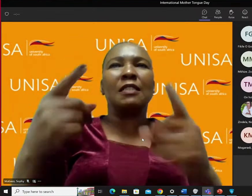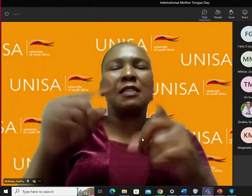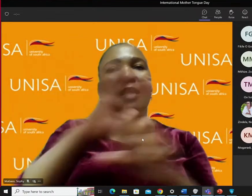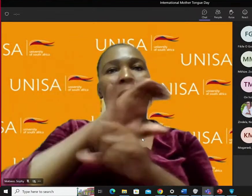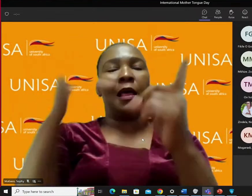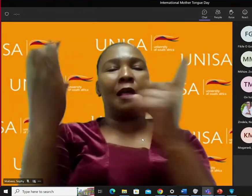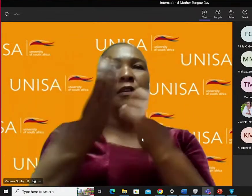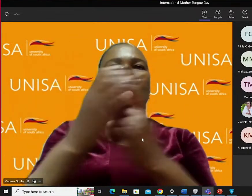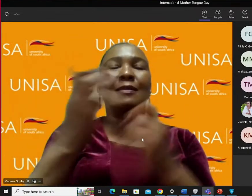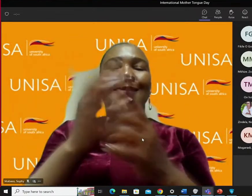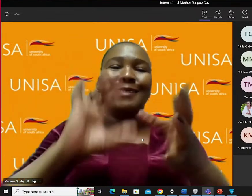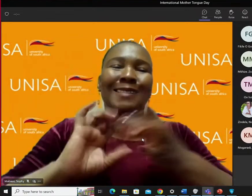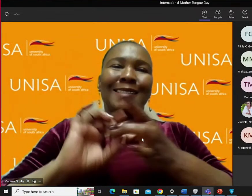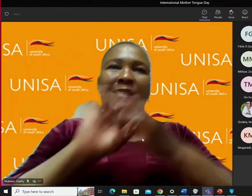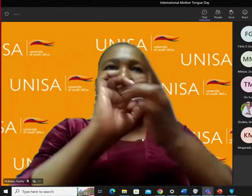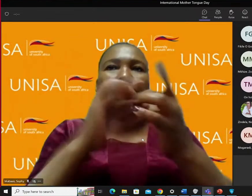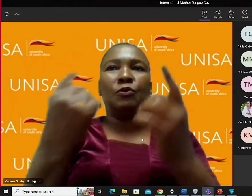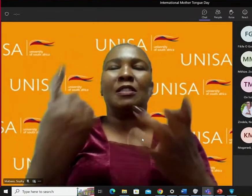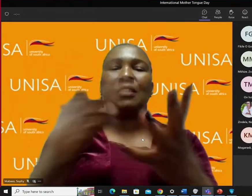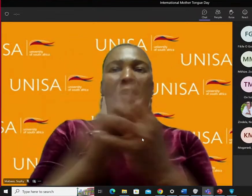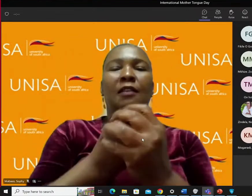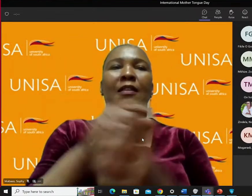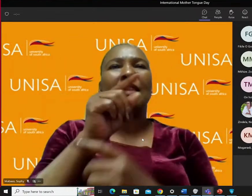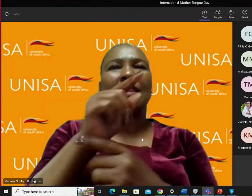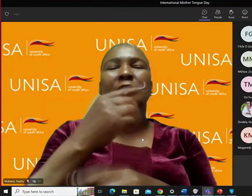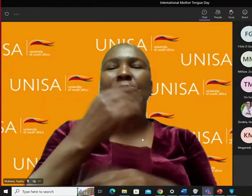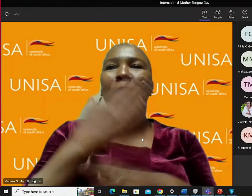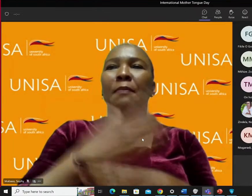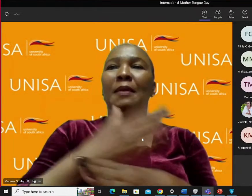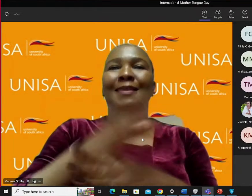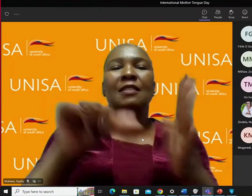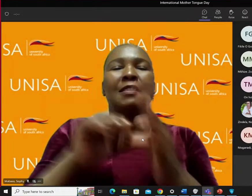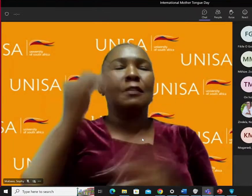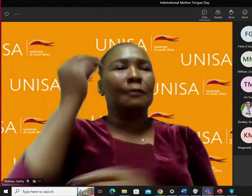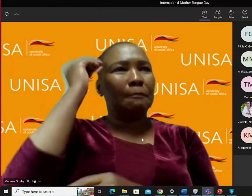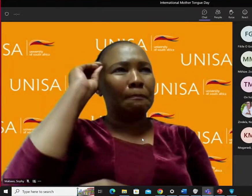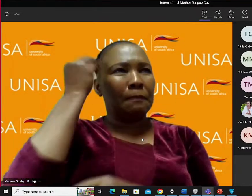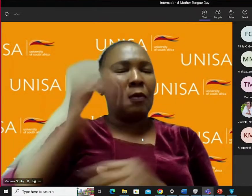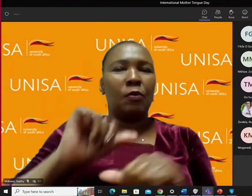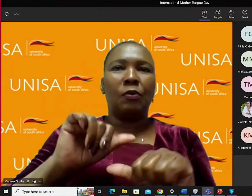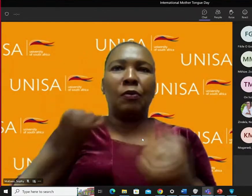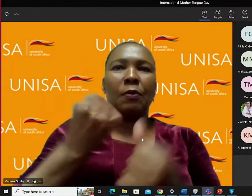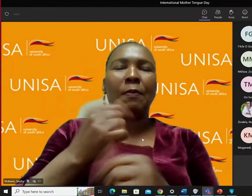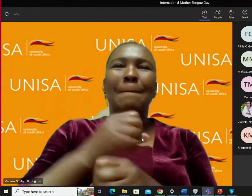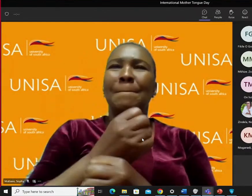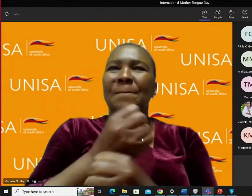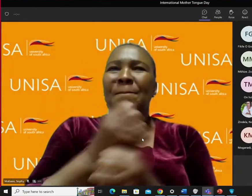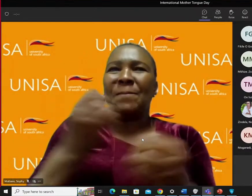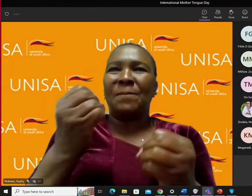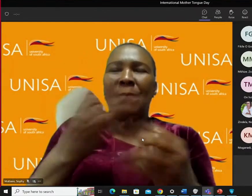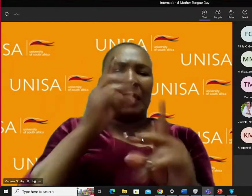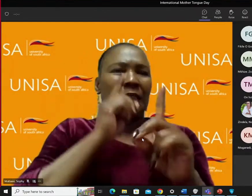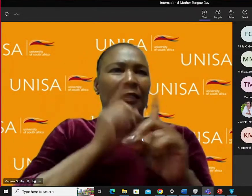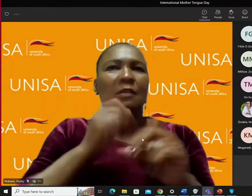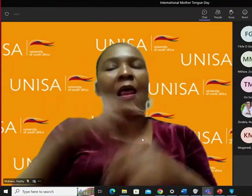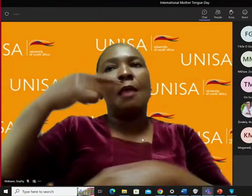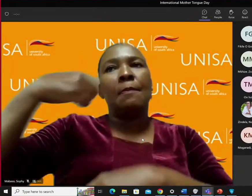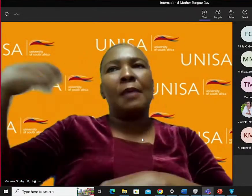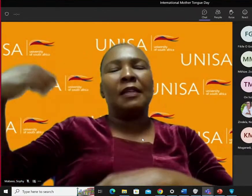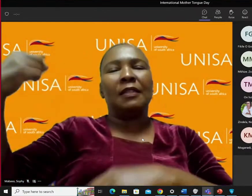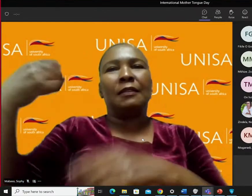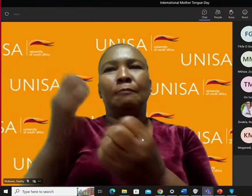be related to each other. And this makes it a very interesting multidisciplinary and multilingual